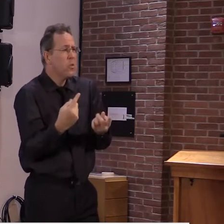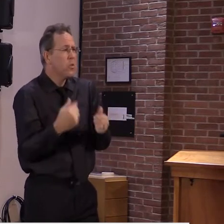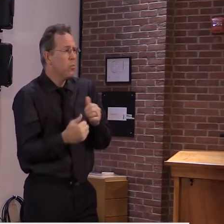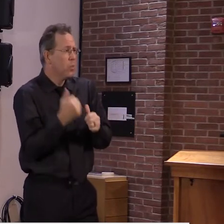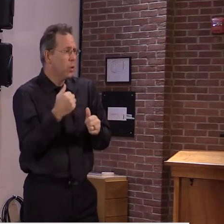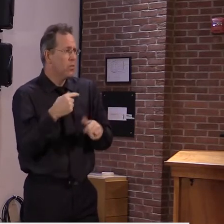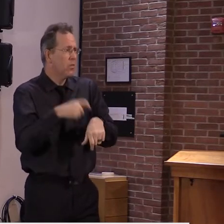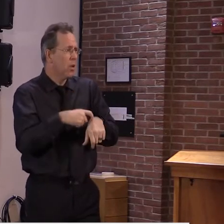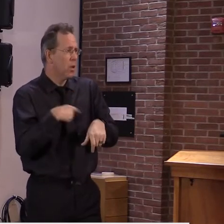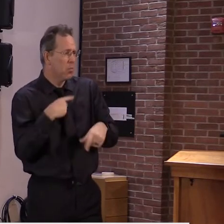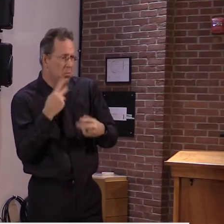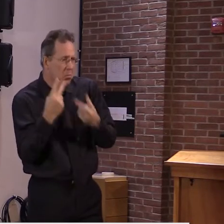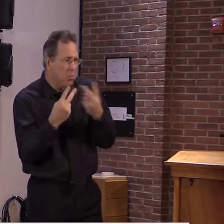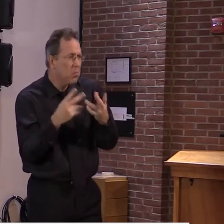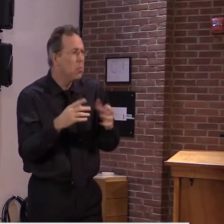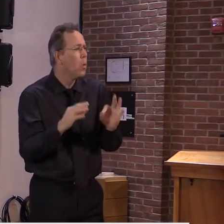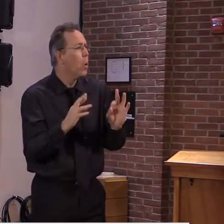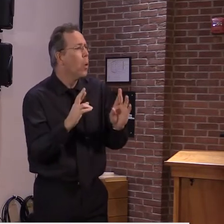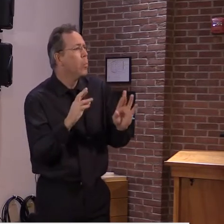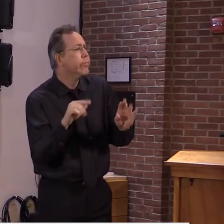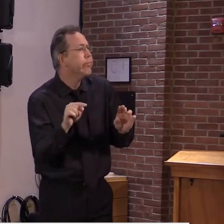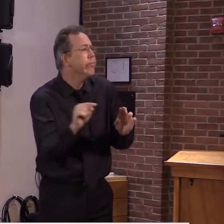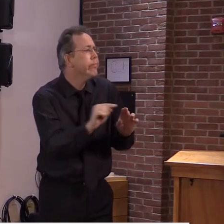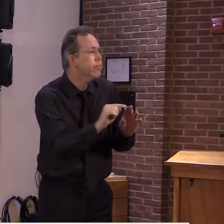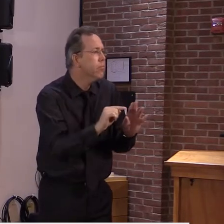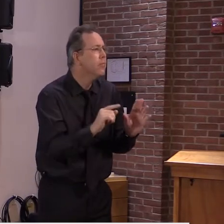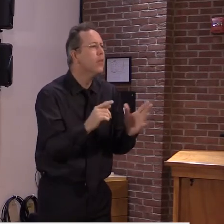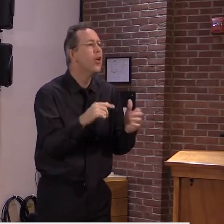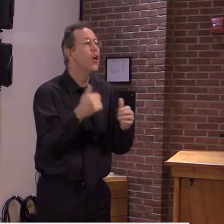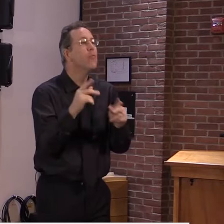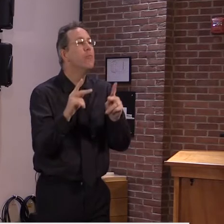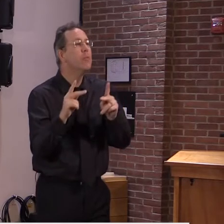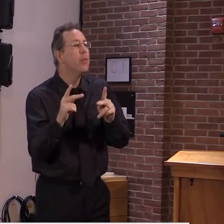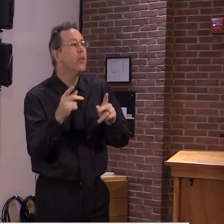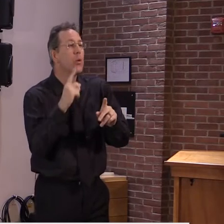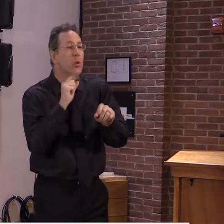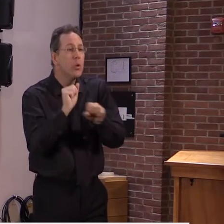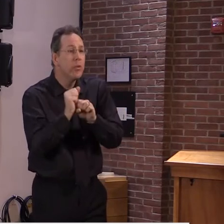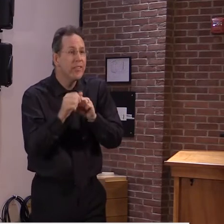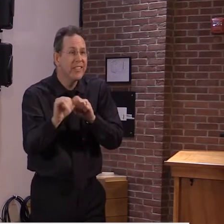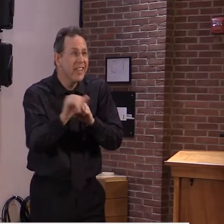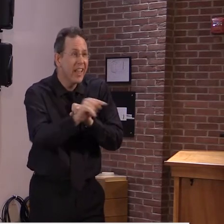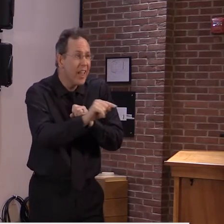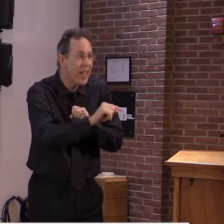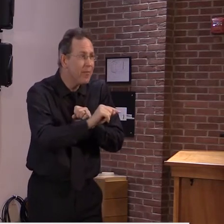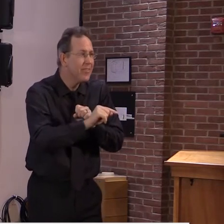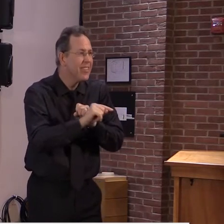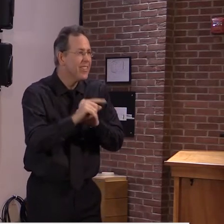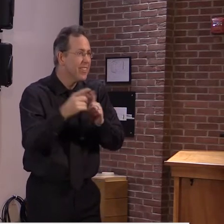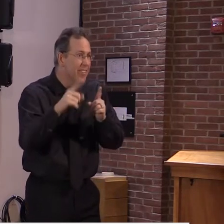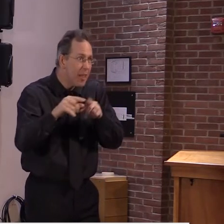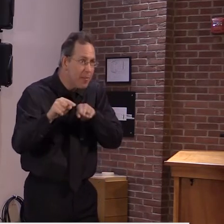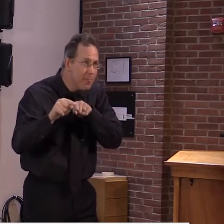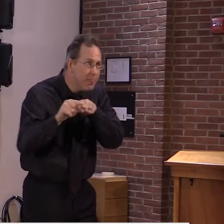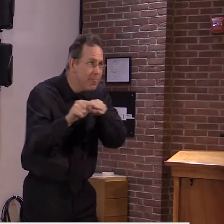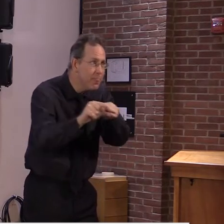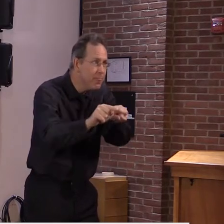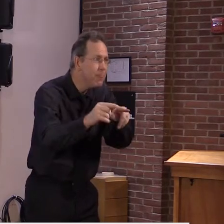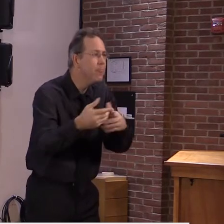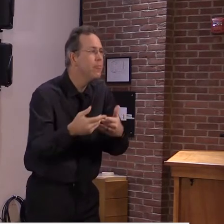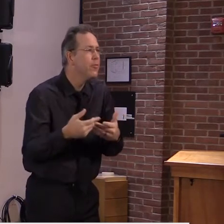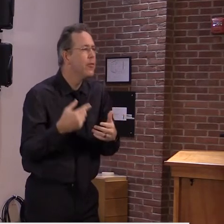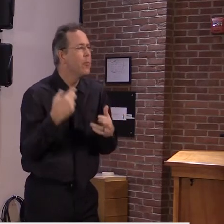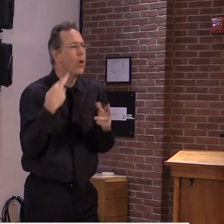life to go on for others who may be at the same work site or what have you. But that's really the ultimate goal,